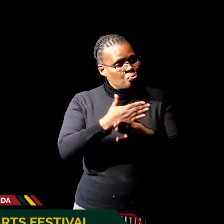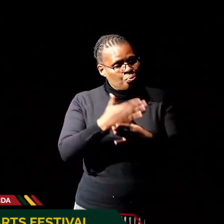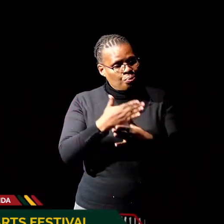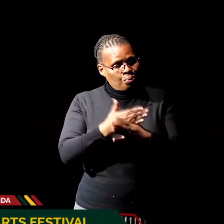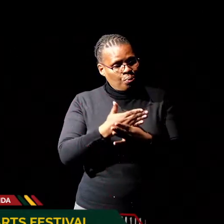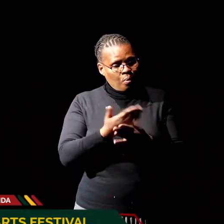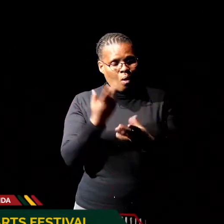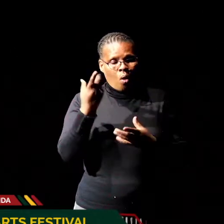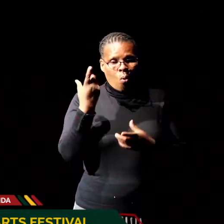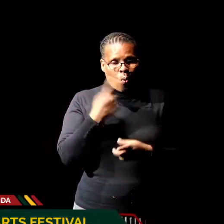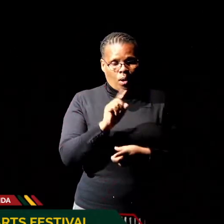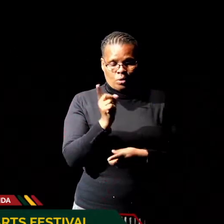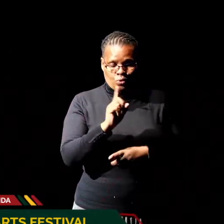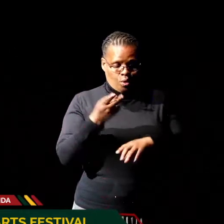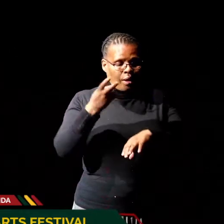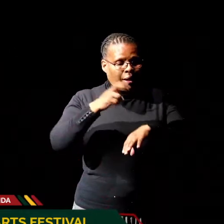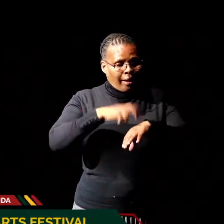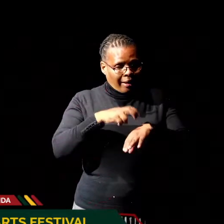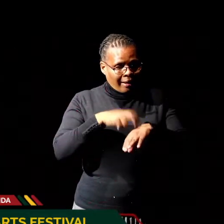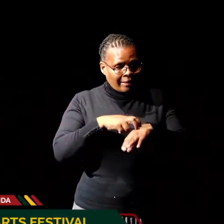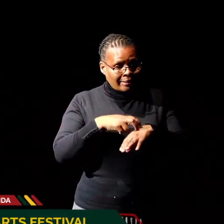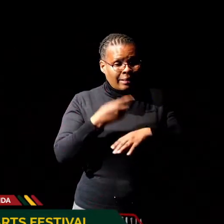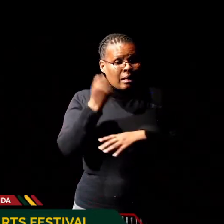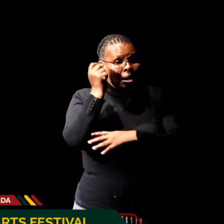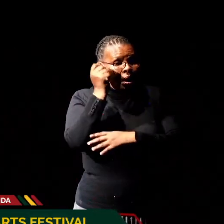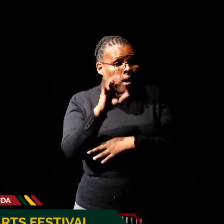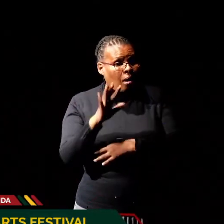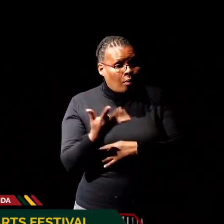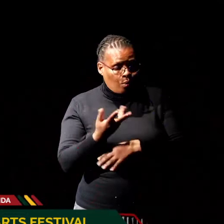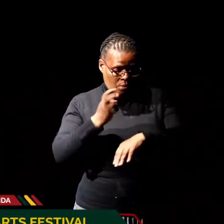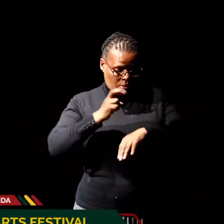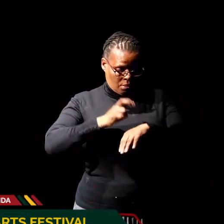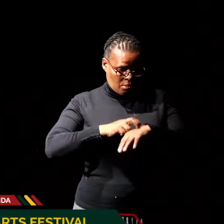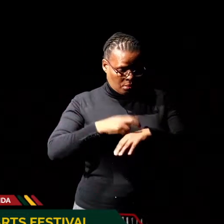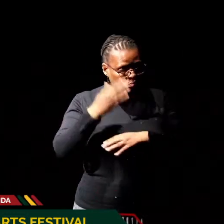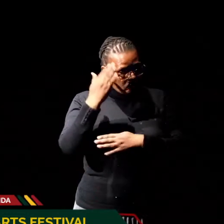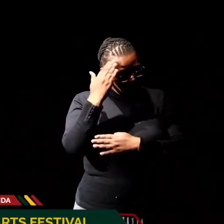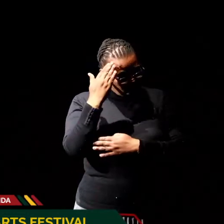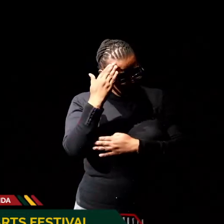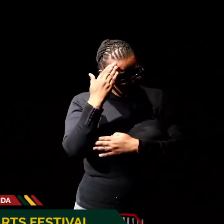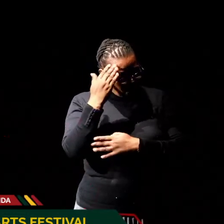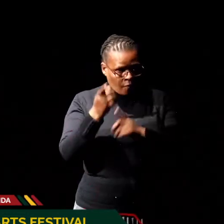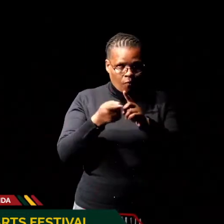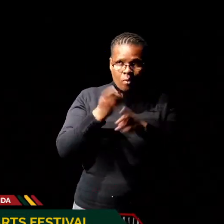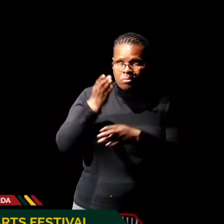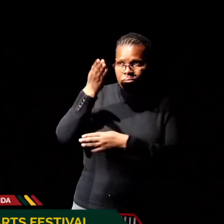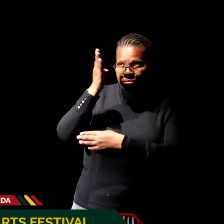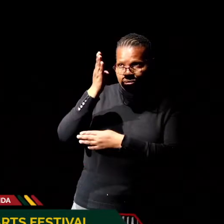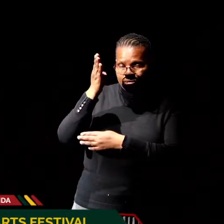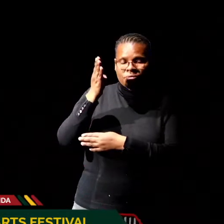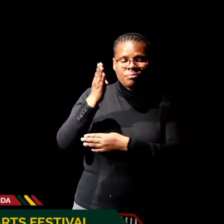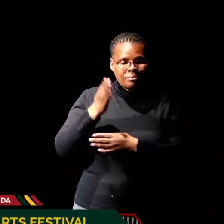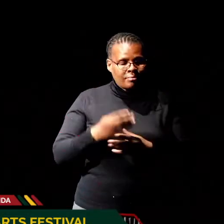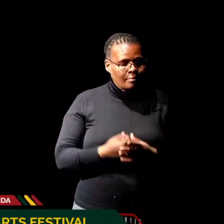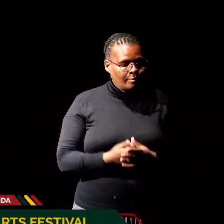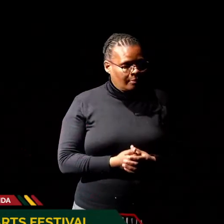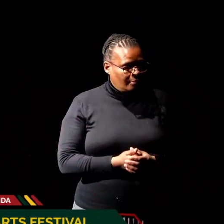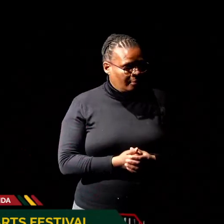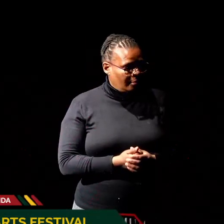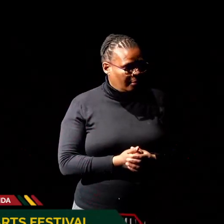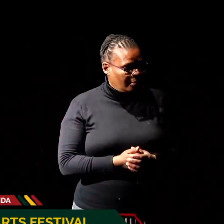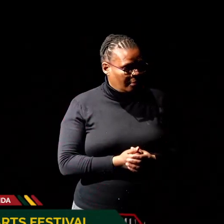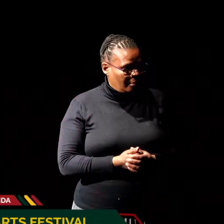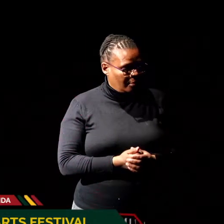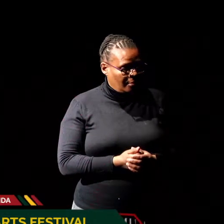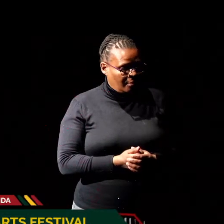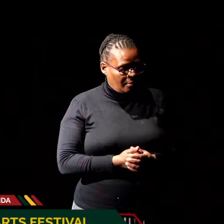our needs, understanding our needs to be known by Jesus Christ. If